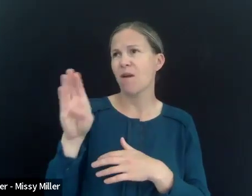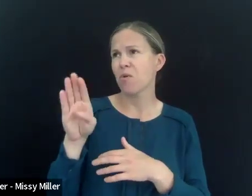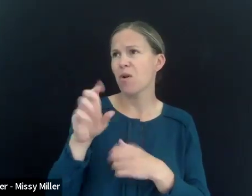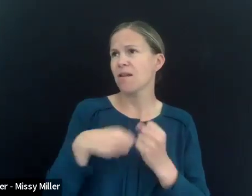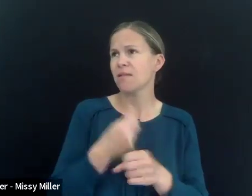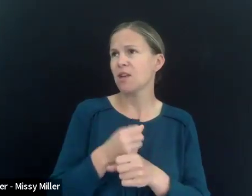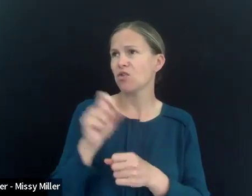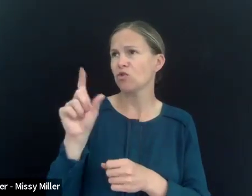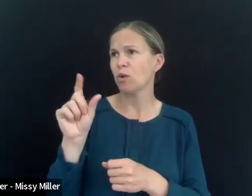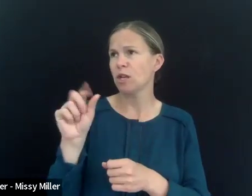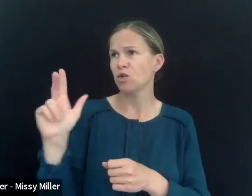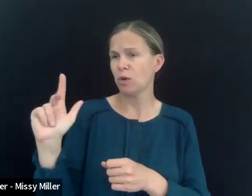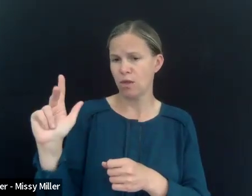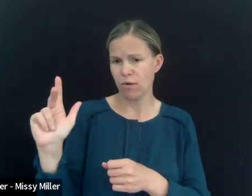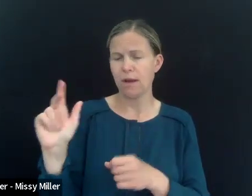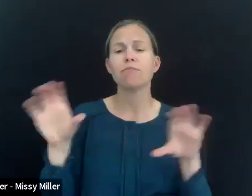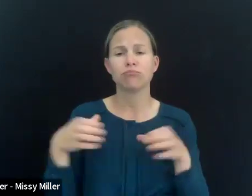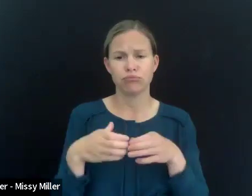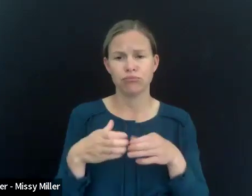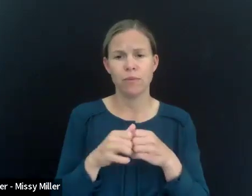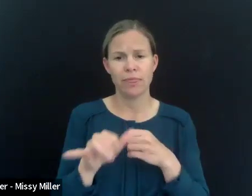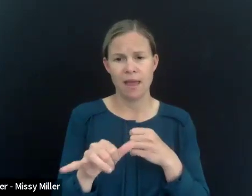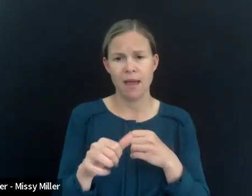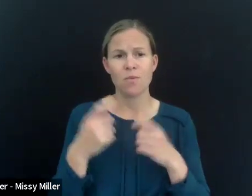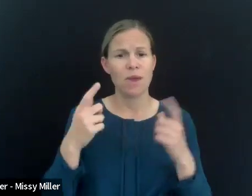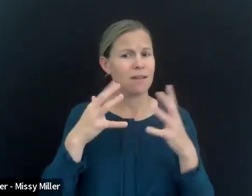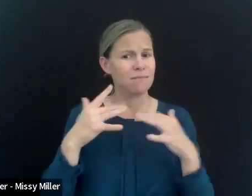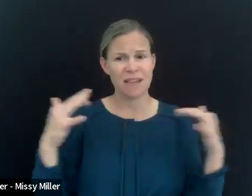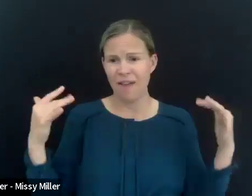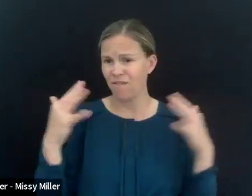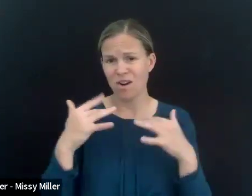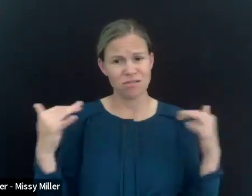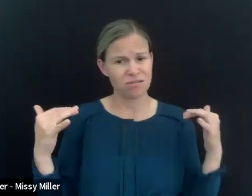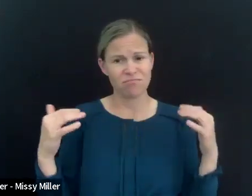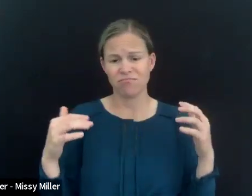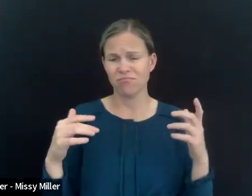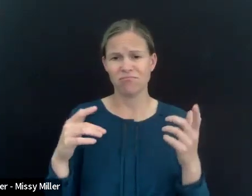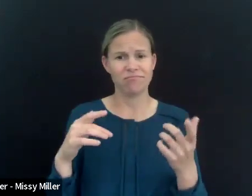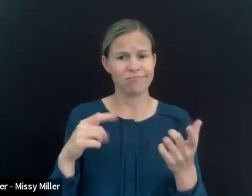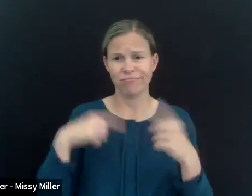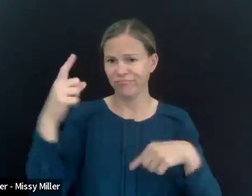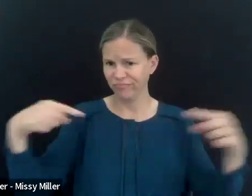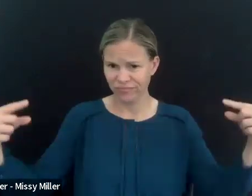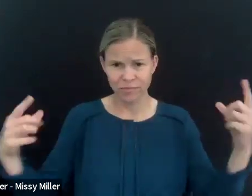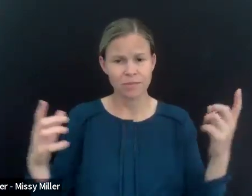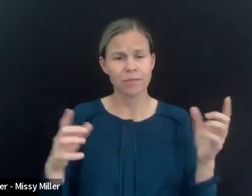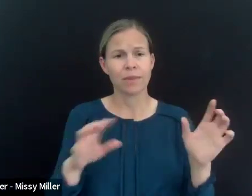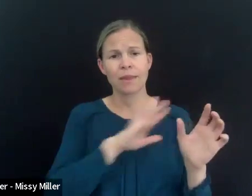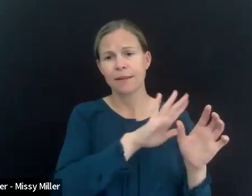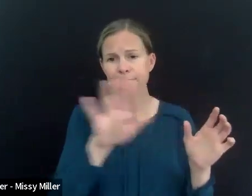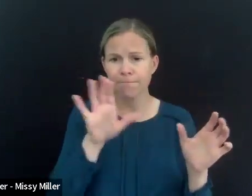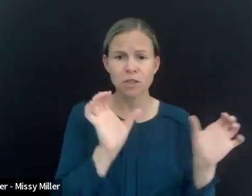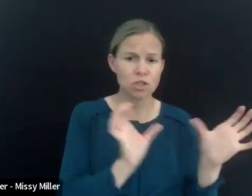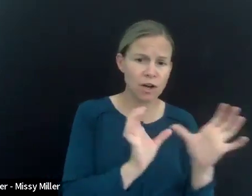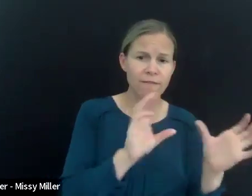2023, where we brought together a diverse range of midwives, including certified nurse midwives,